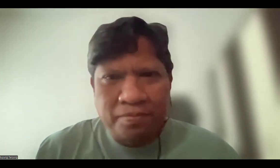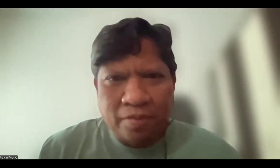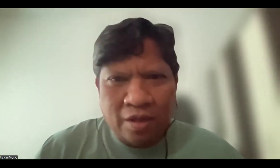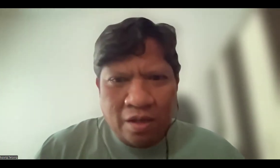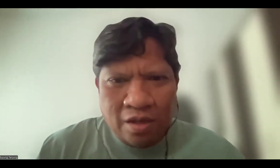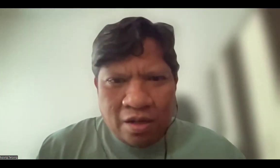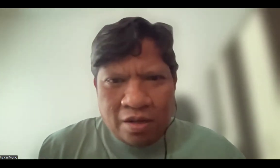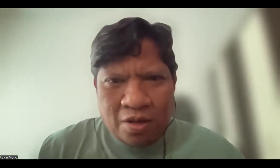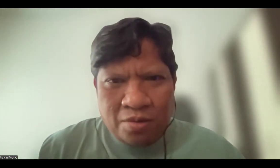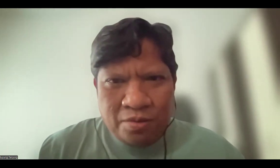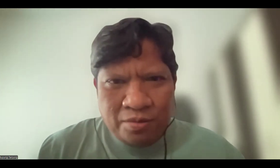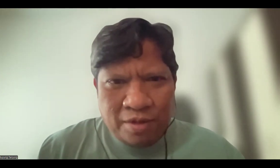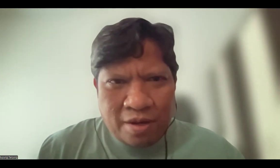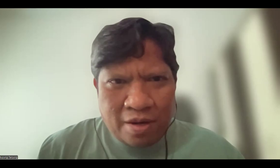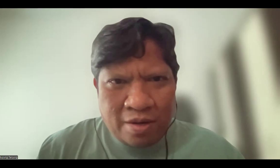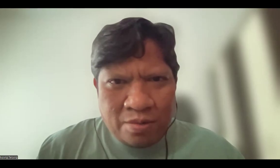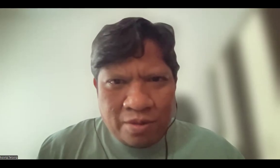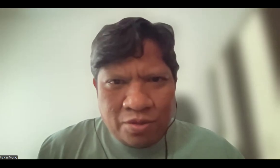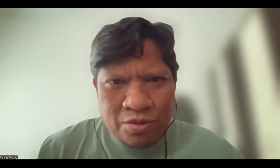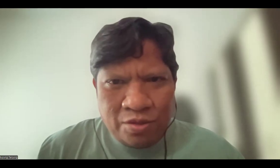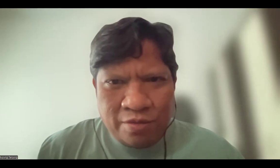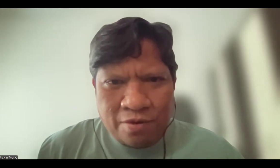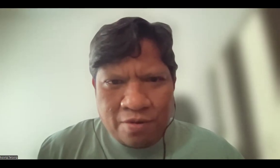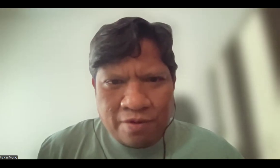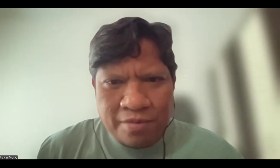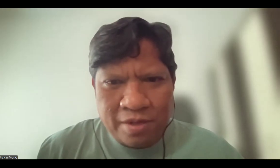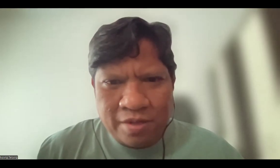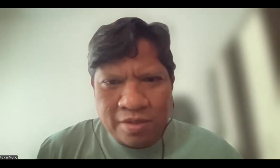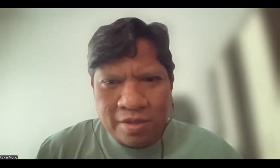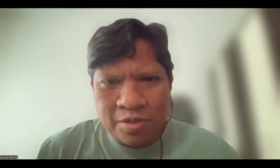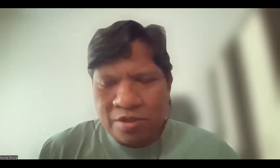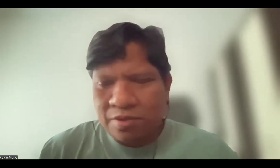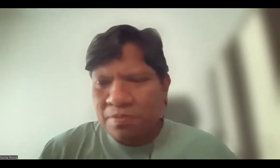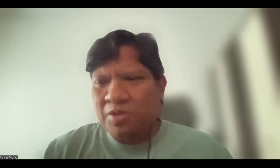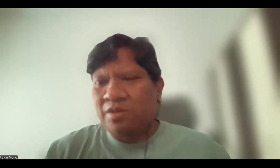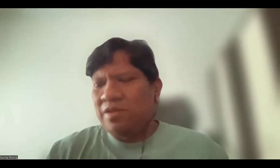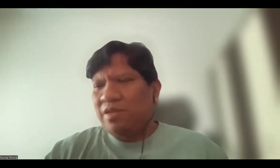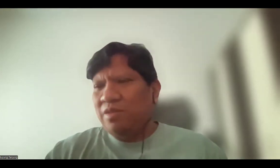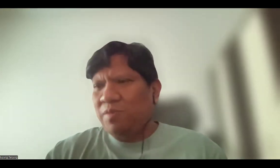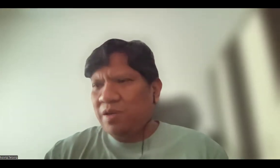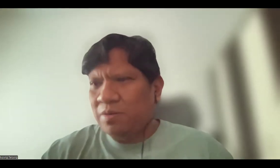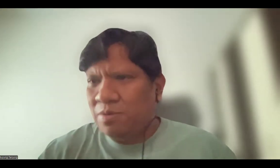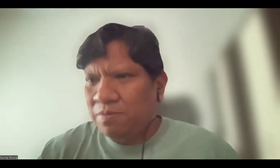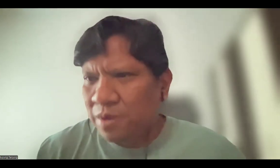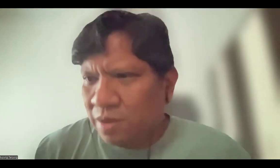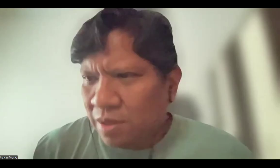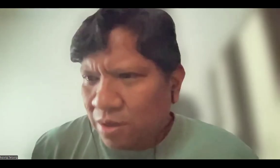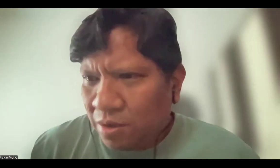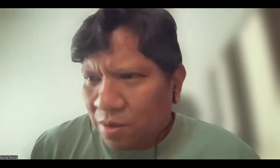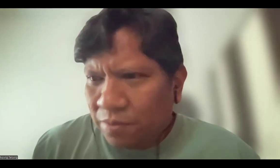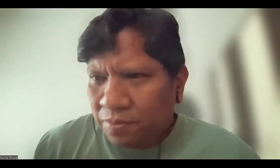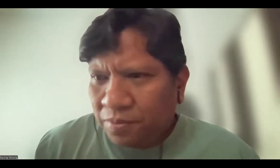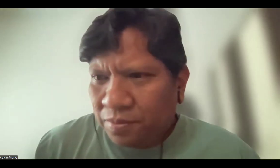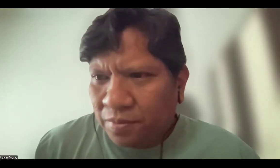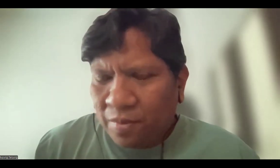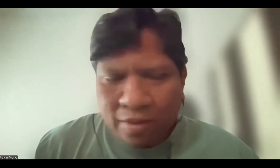room. Now there are 1, 2, 3, 4, 5, 6 person in this breakout room.